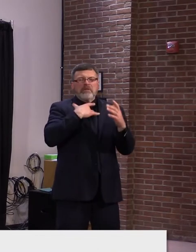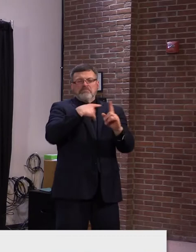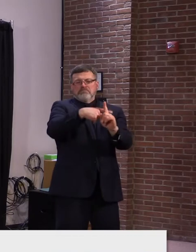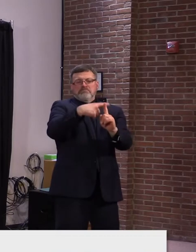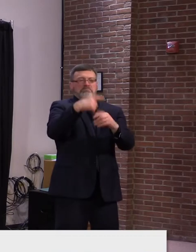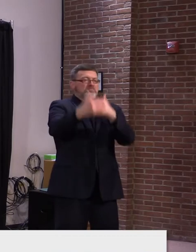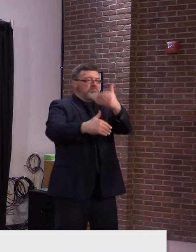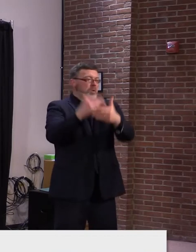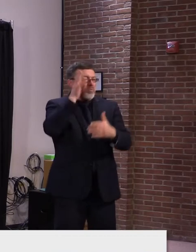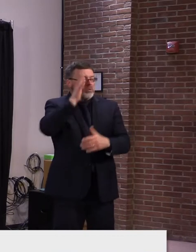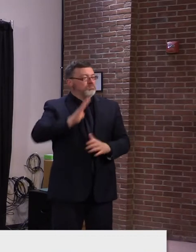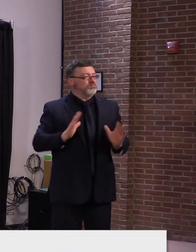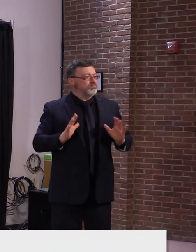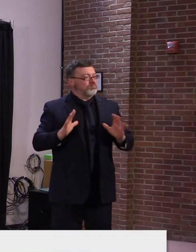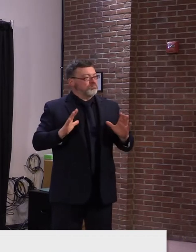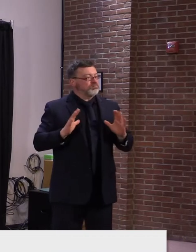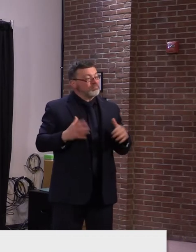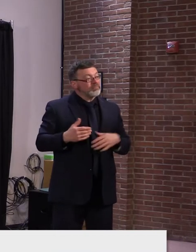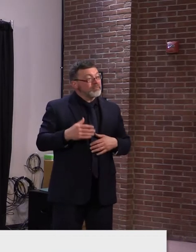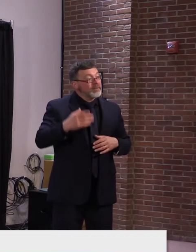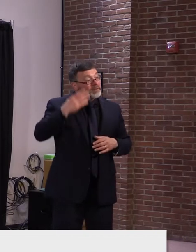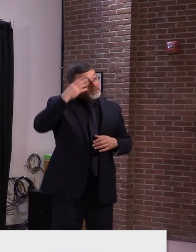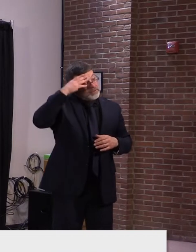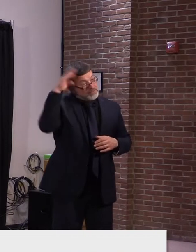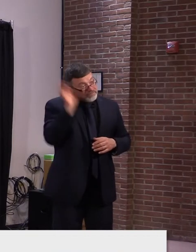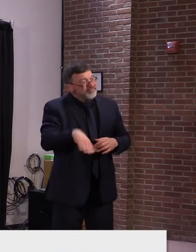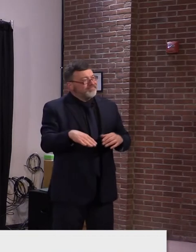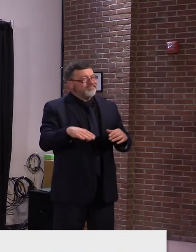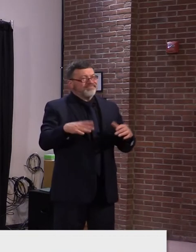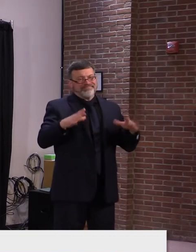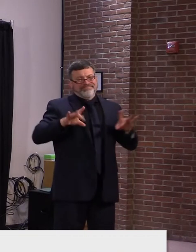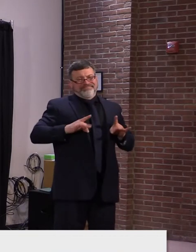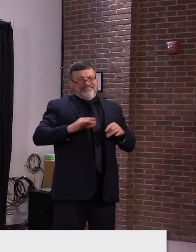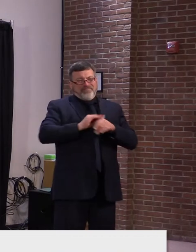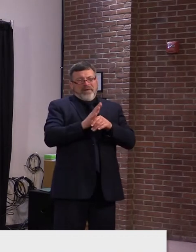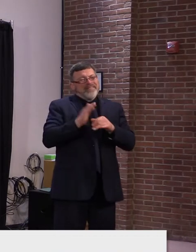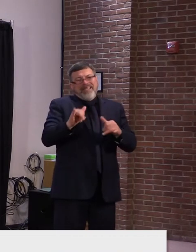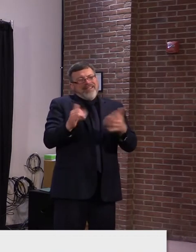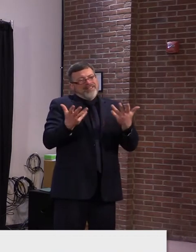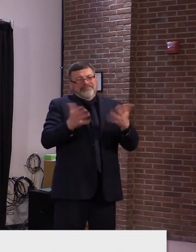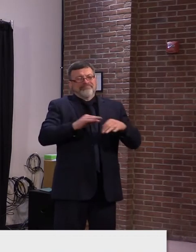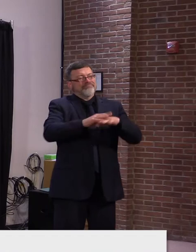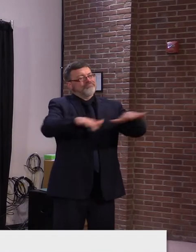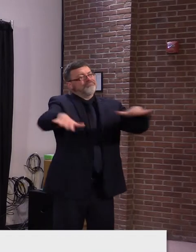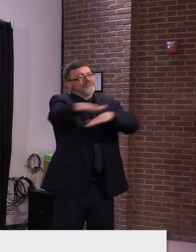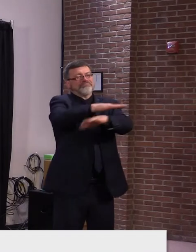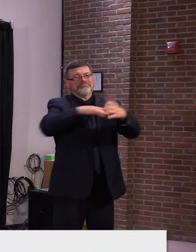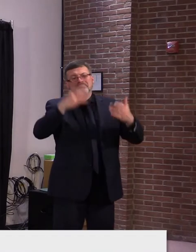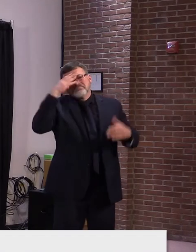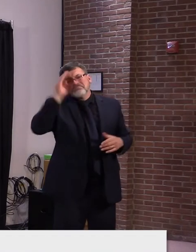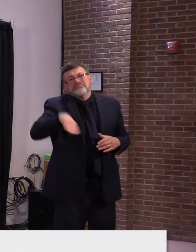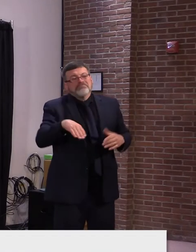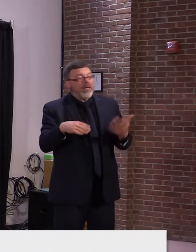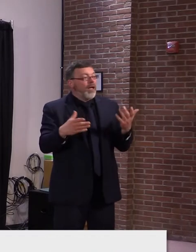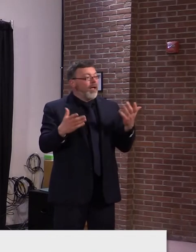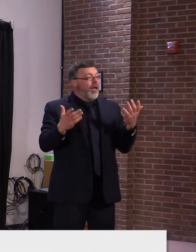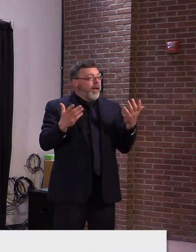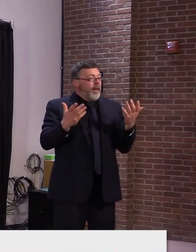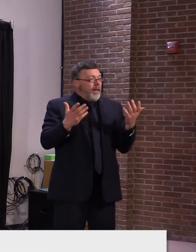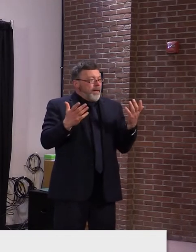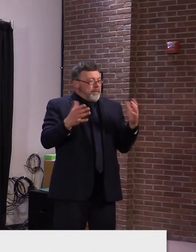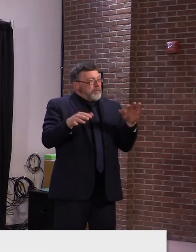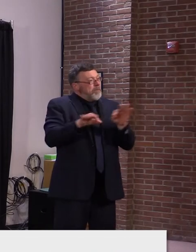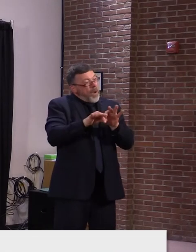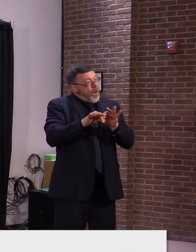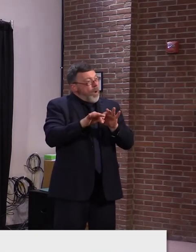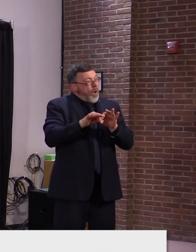we know there's going to be cases in the future, but I think for the emotional